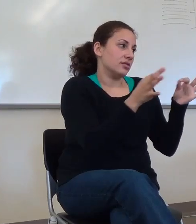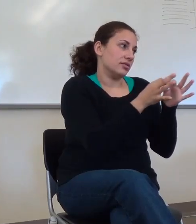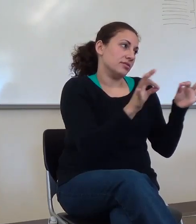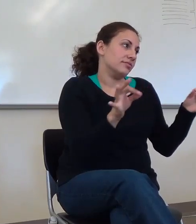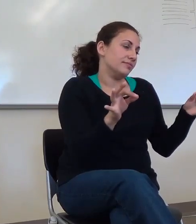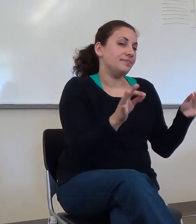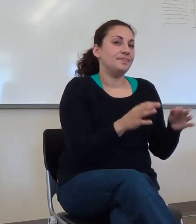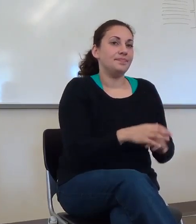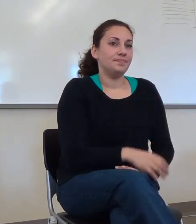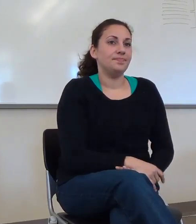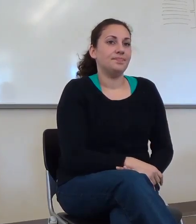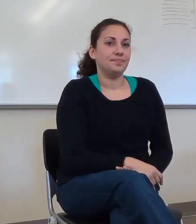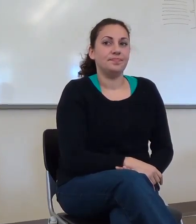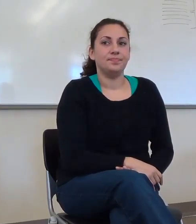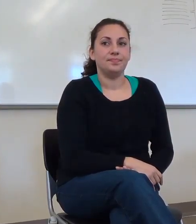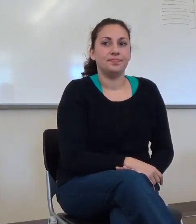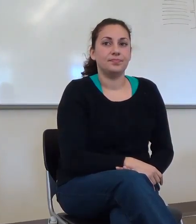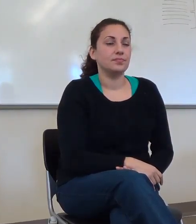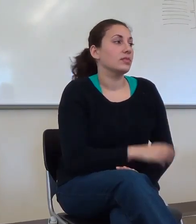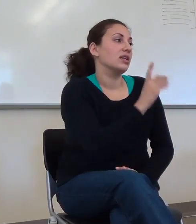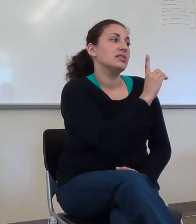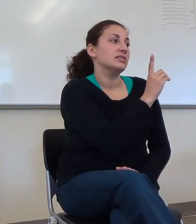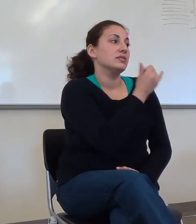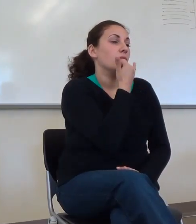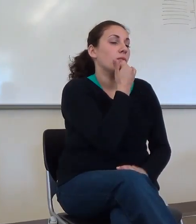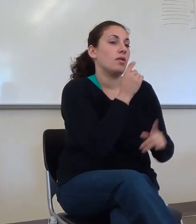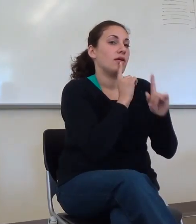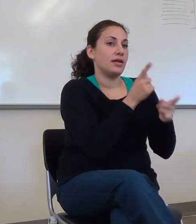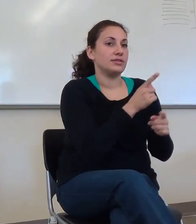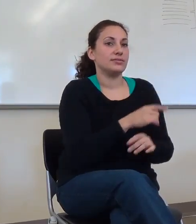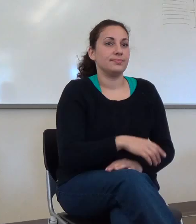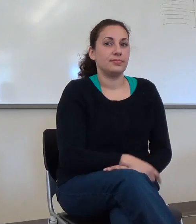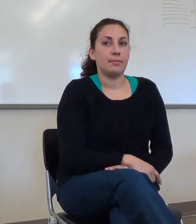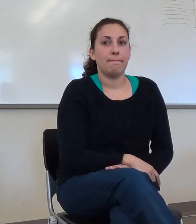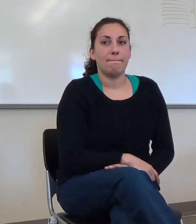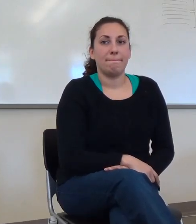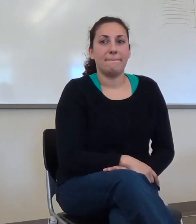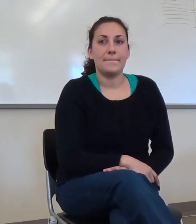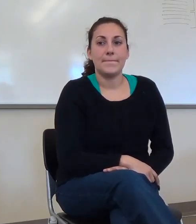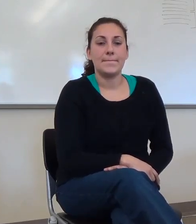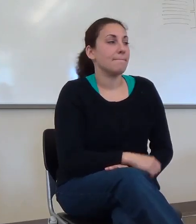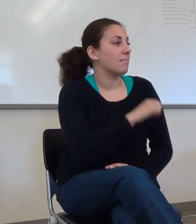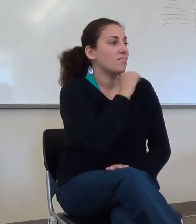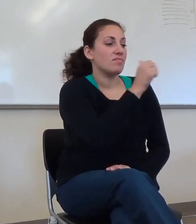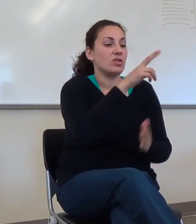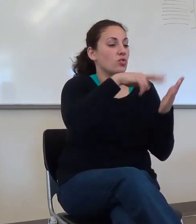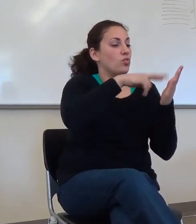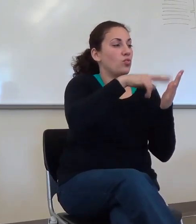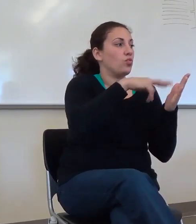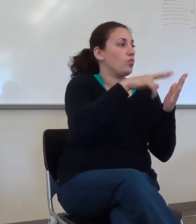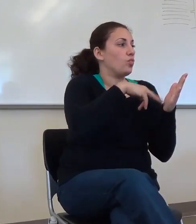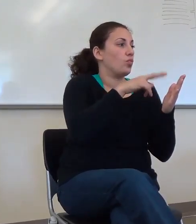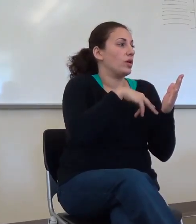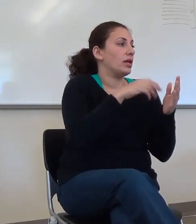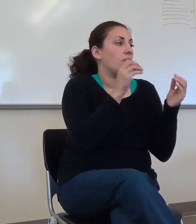to the first couple of sentences. They didn't read past the reversal transition. So this is just